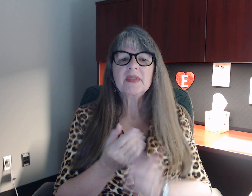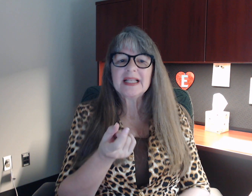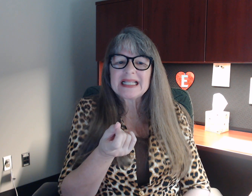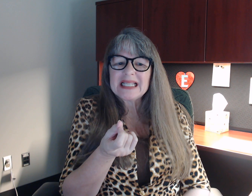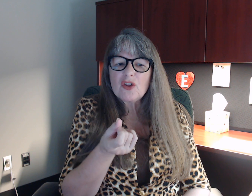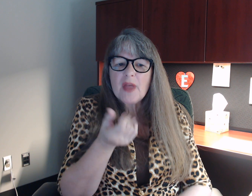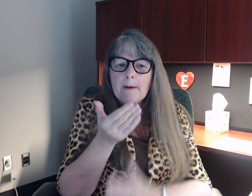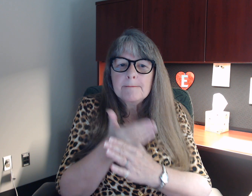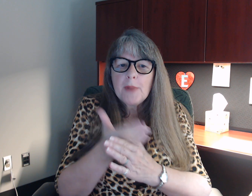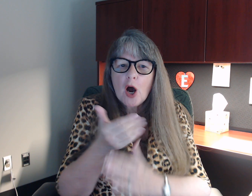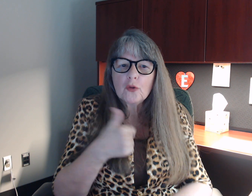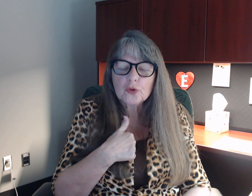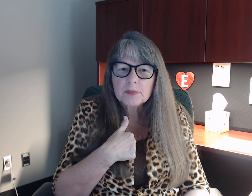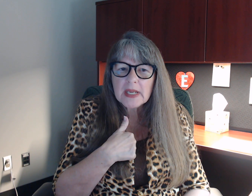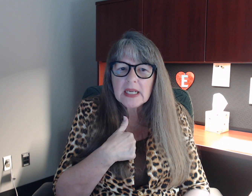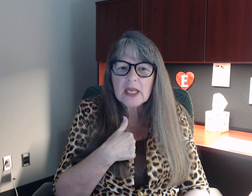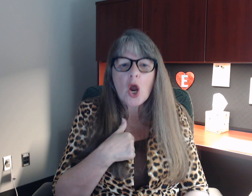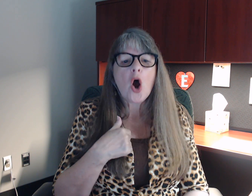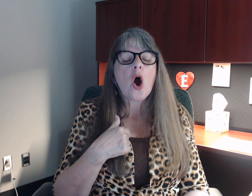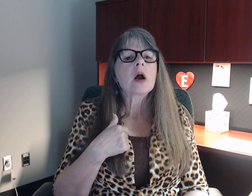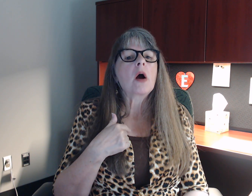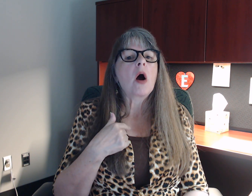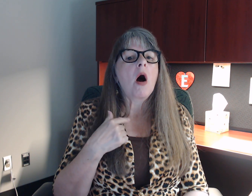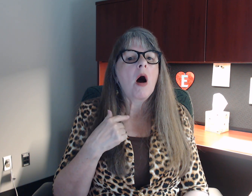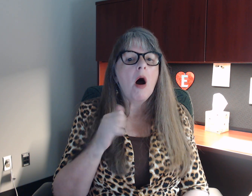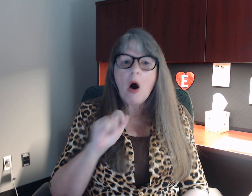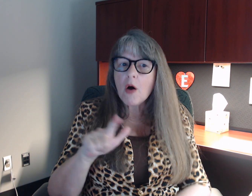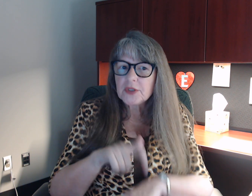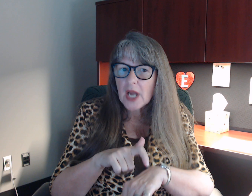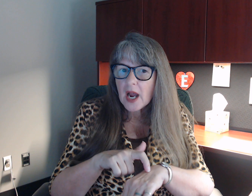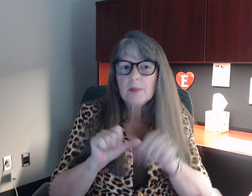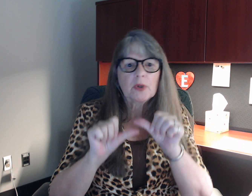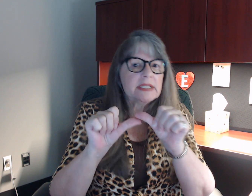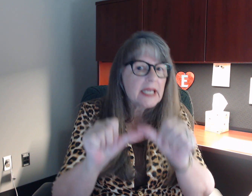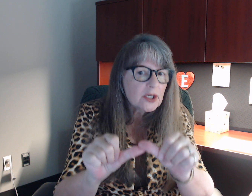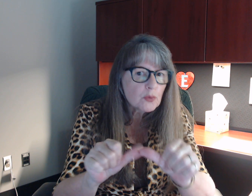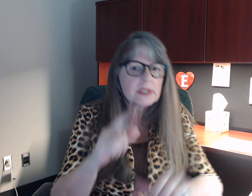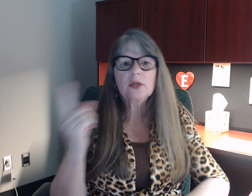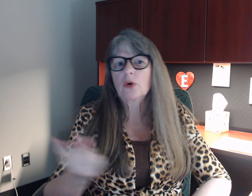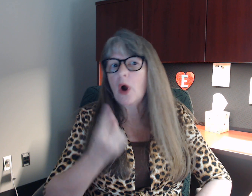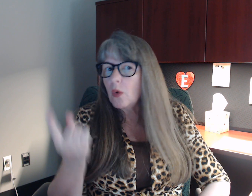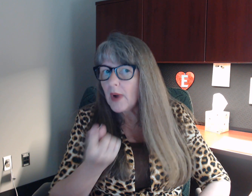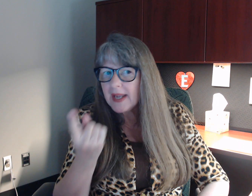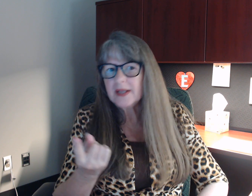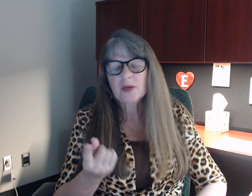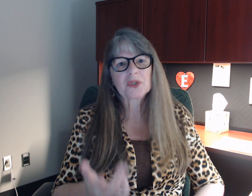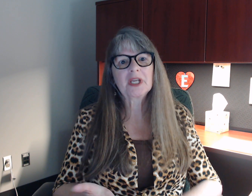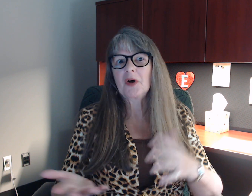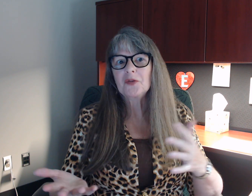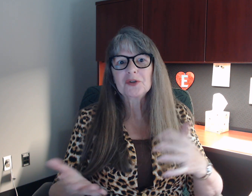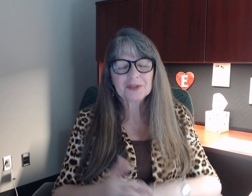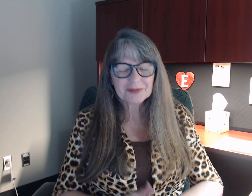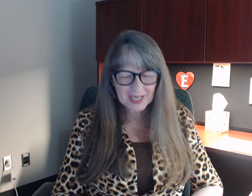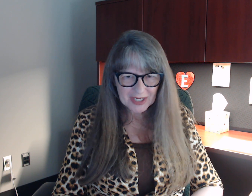that's little that bothers me all the time or continuously or always. I was thinking of all the different